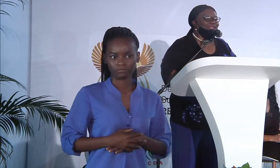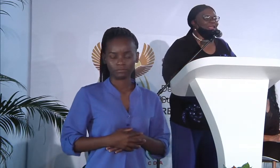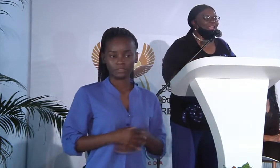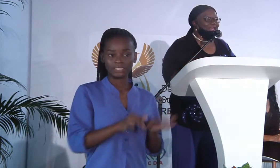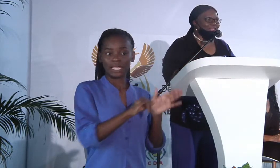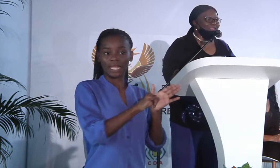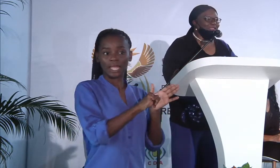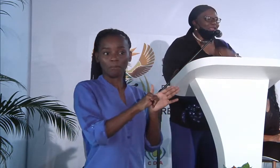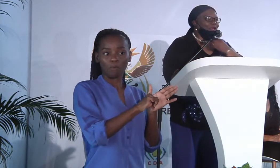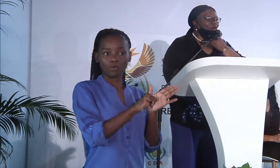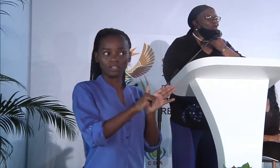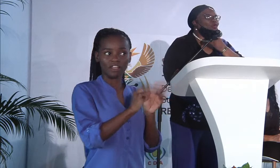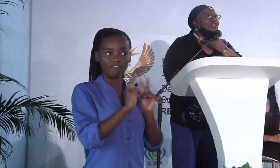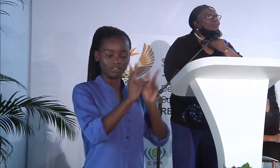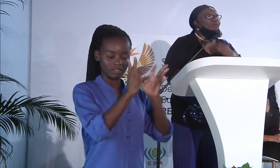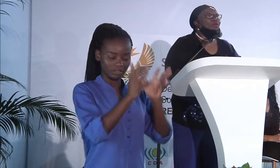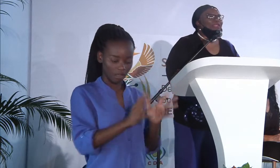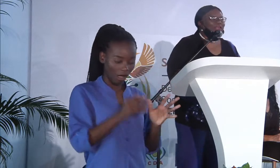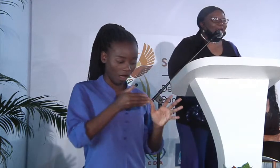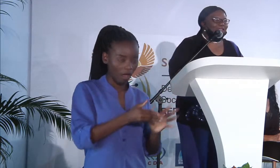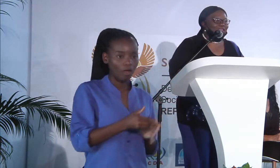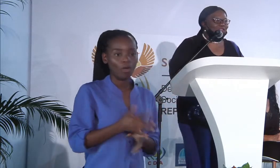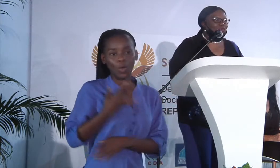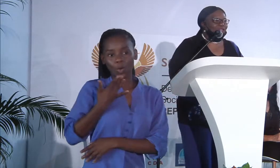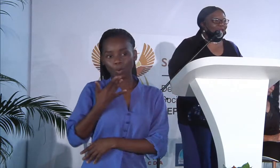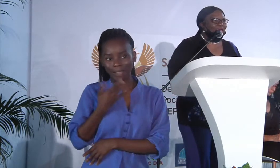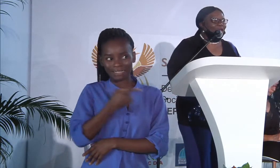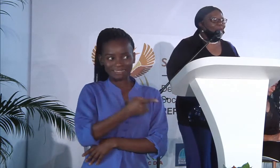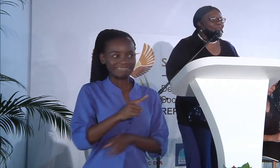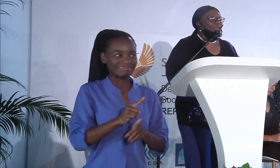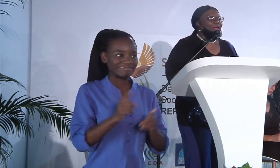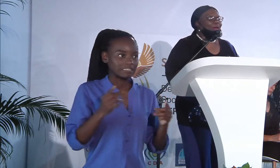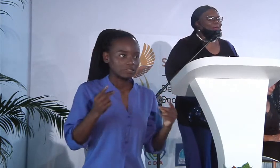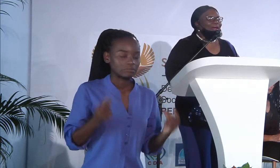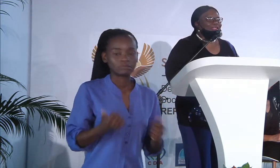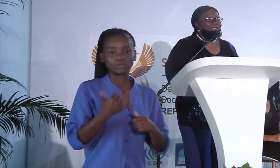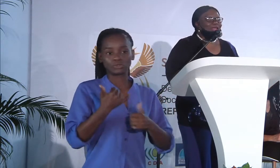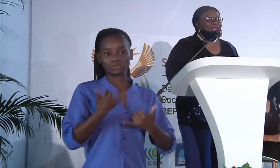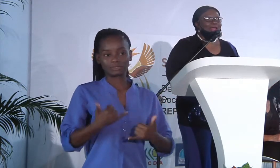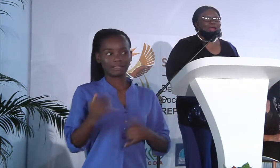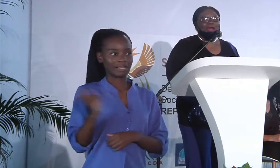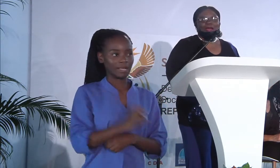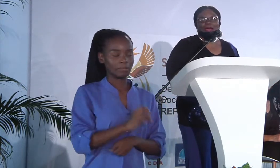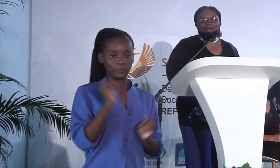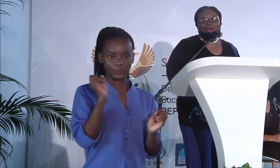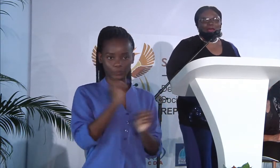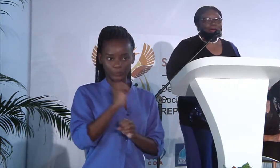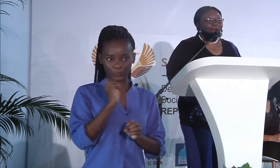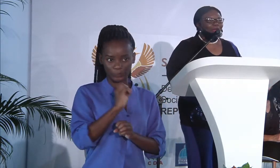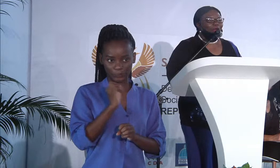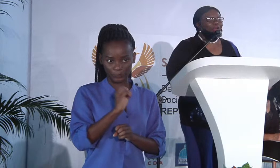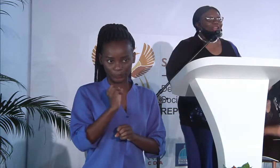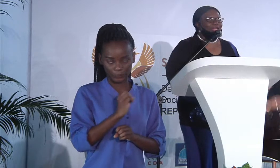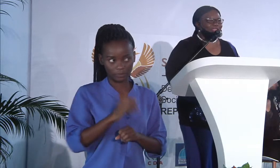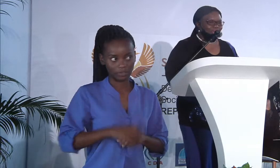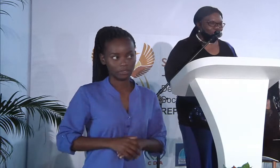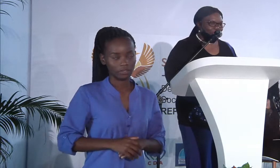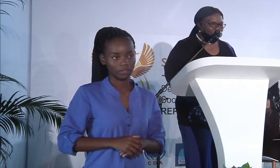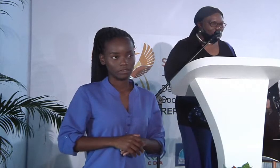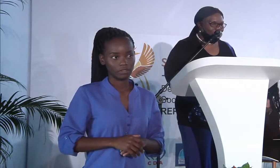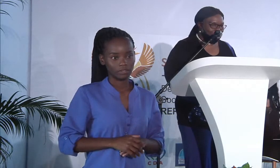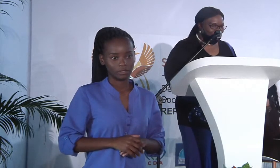important guests who couldn't be with us today, but they are